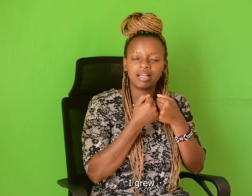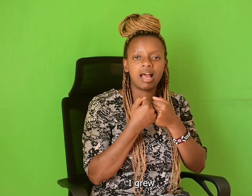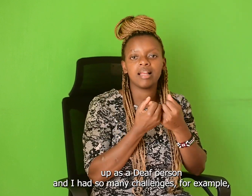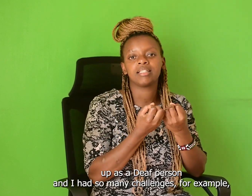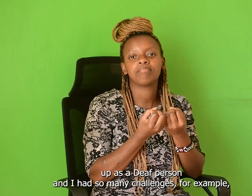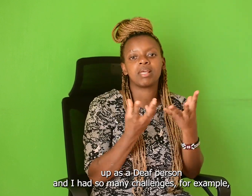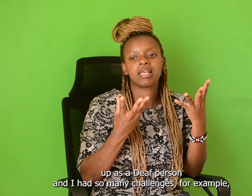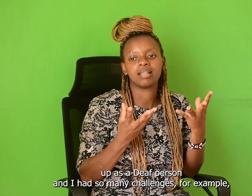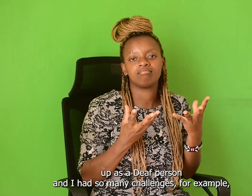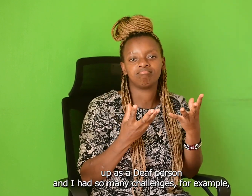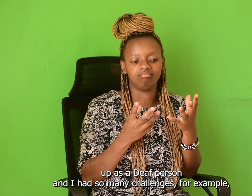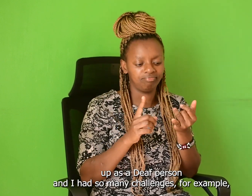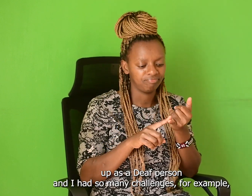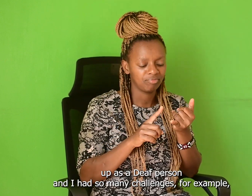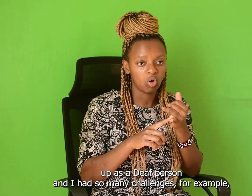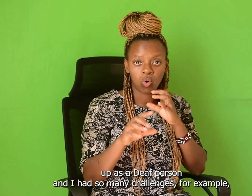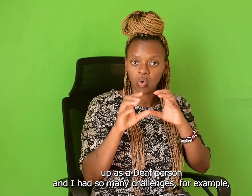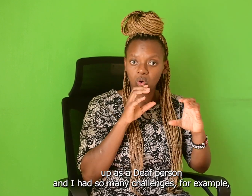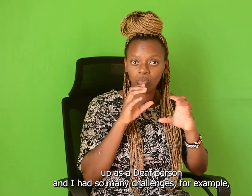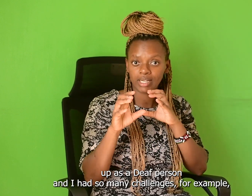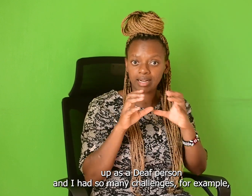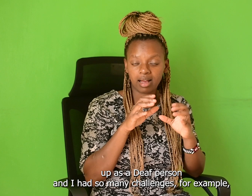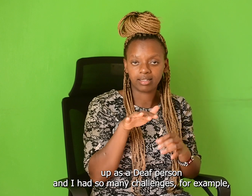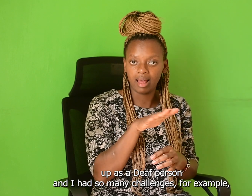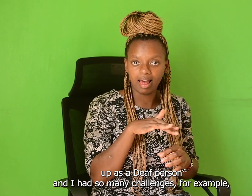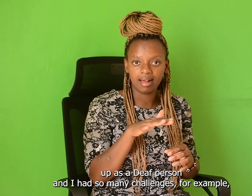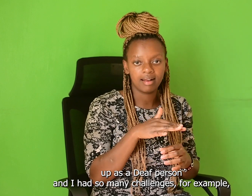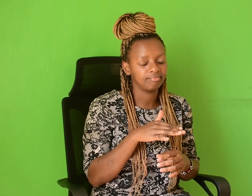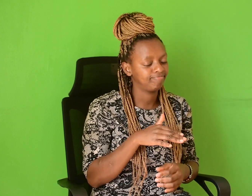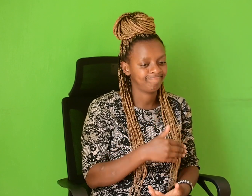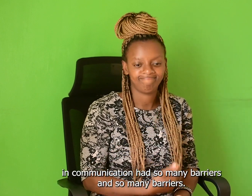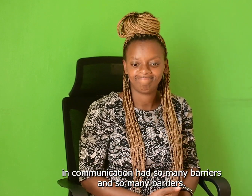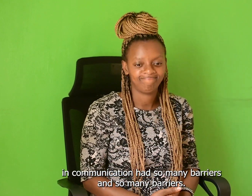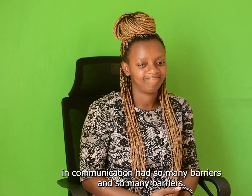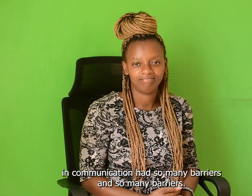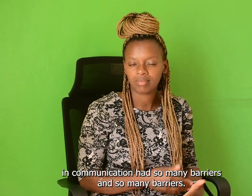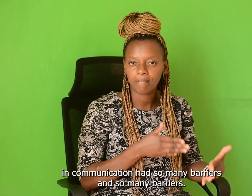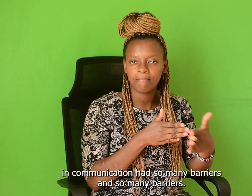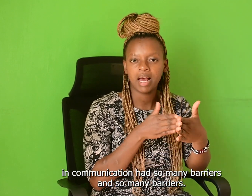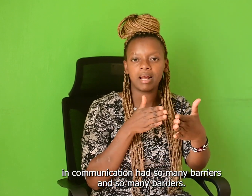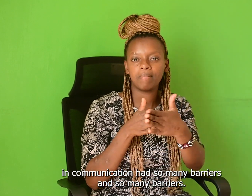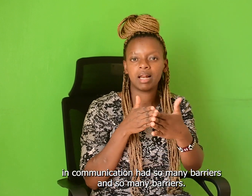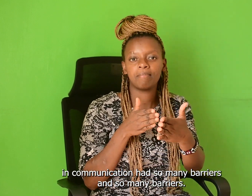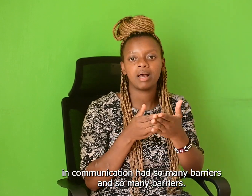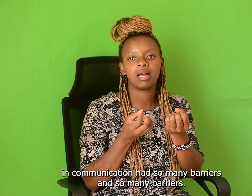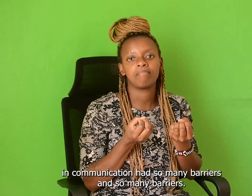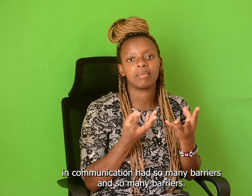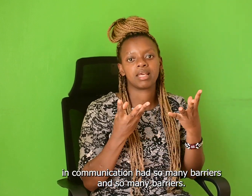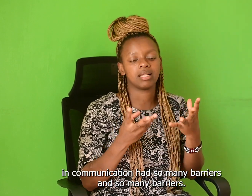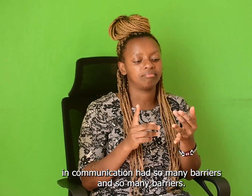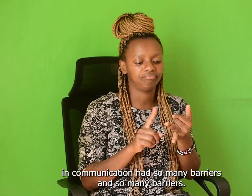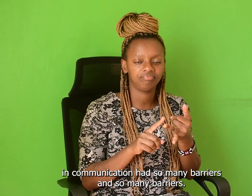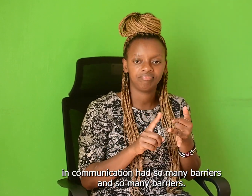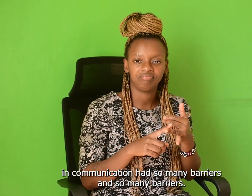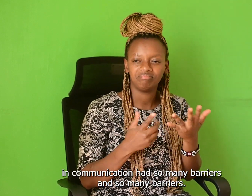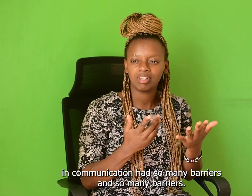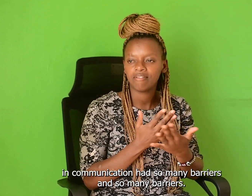as a deaf person, and I had so many challenges. For example, in communication, I had so many barriers, I experienced so many